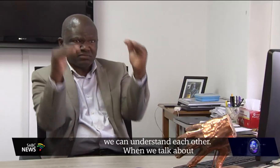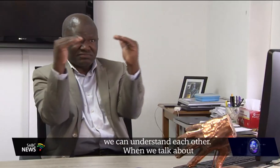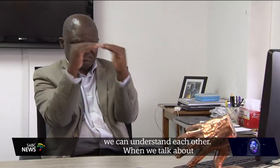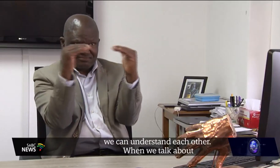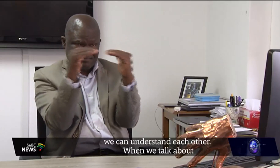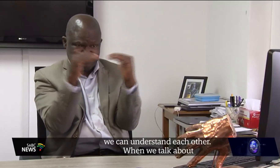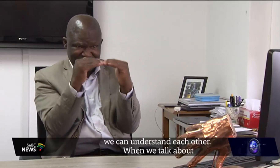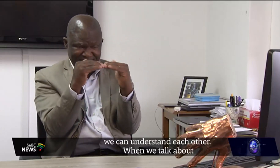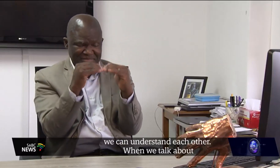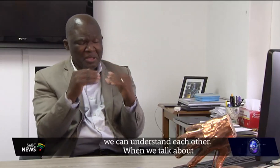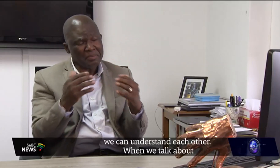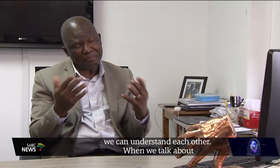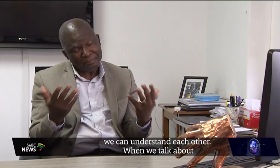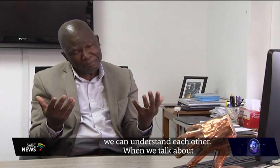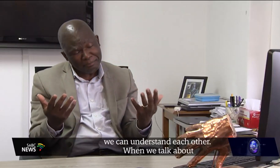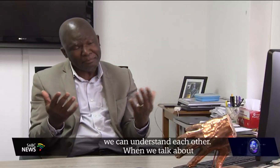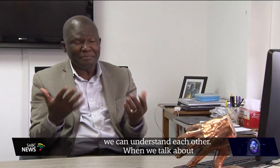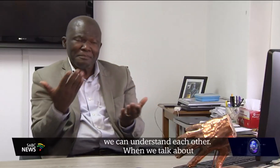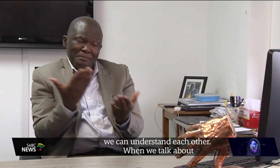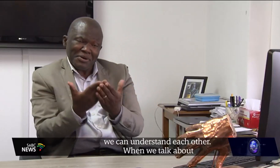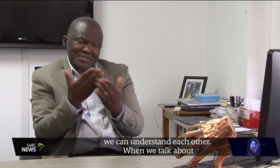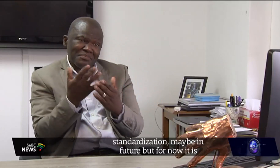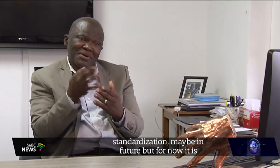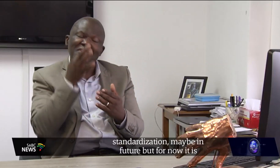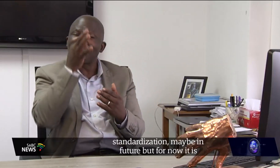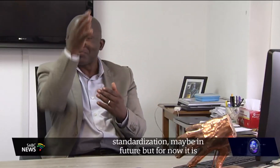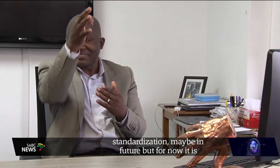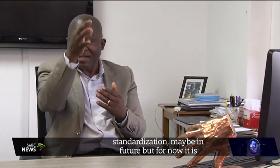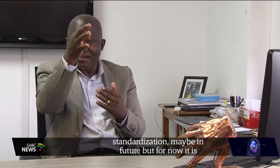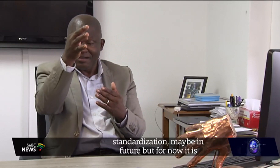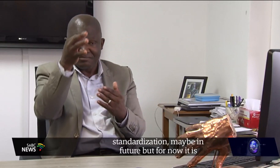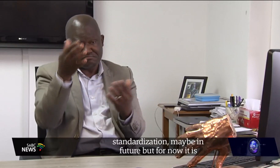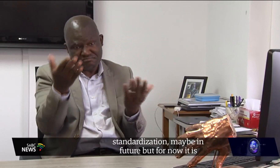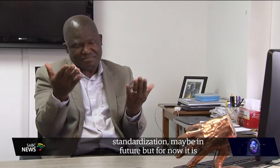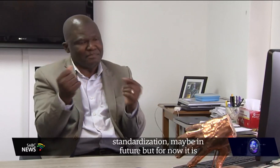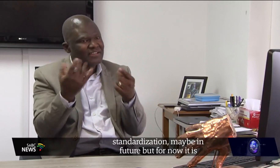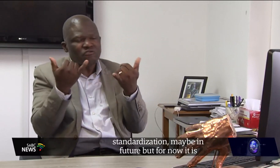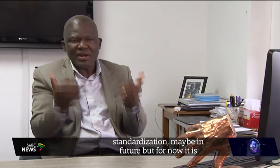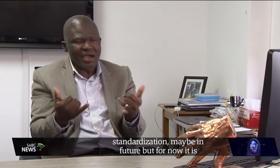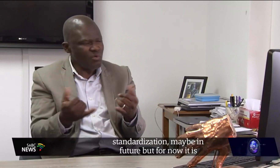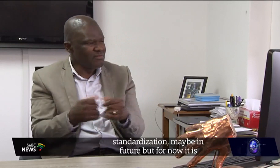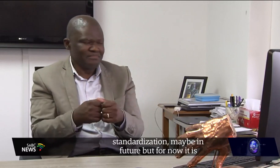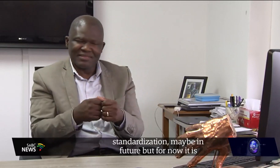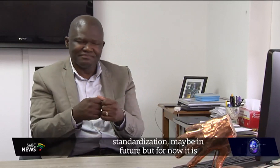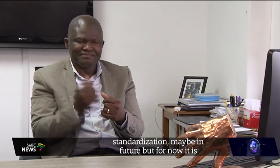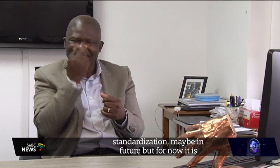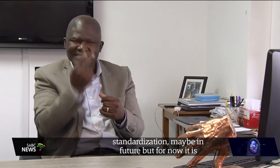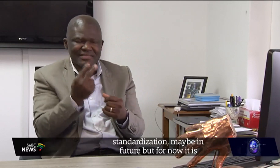go understanda di-variation ka moka gore re kgone go kwana. Yes, ba re bolela ka standardization mohlomongwe